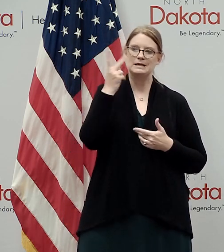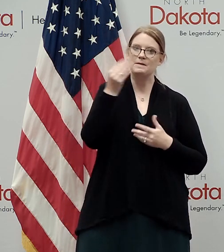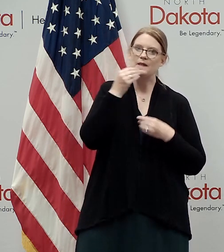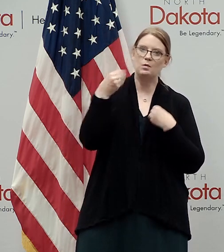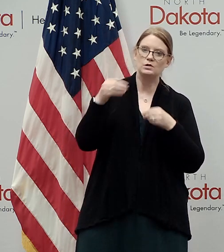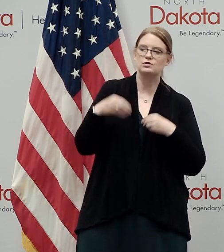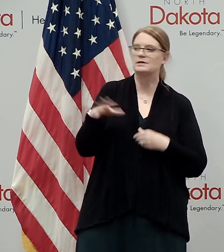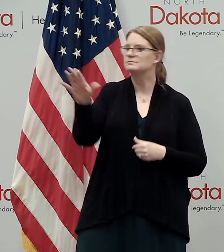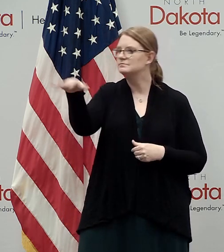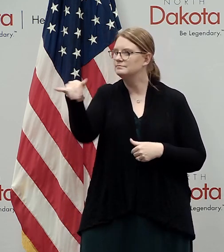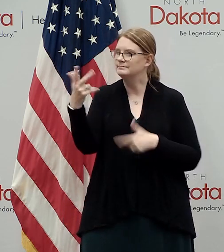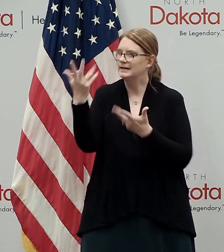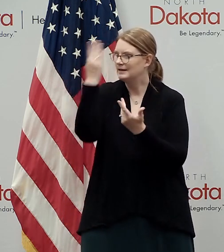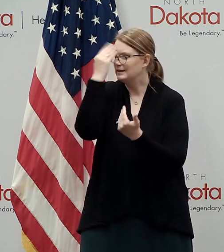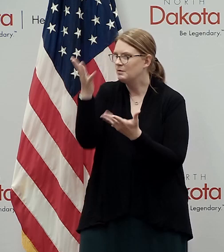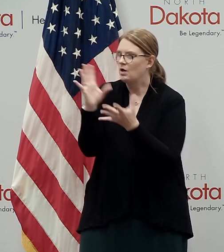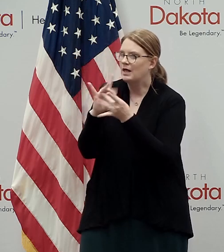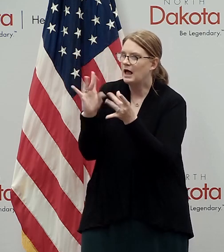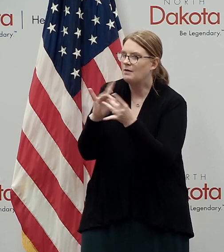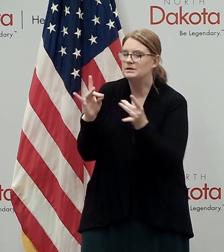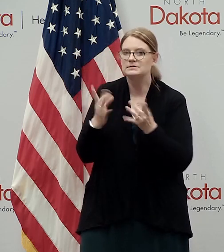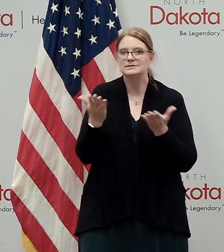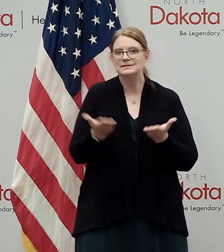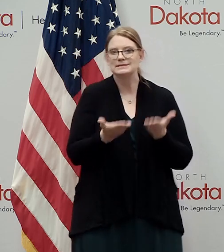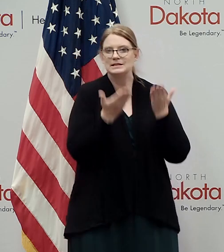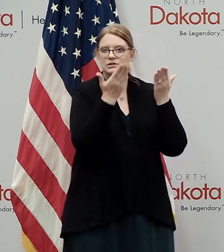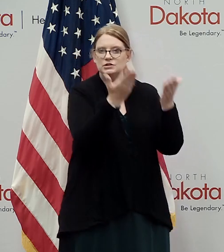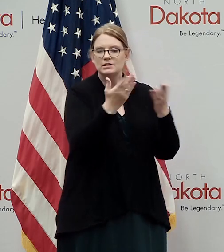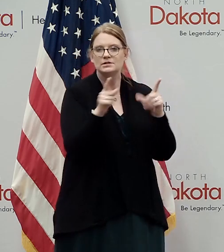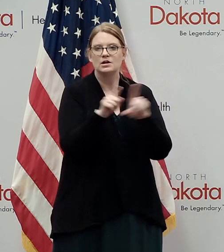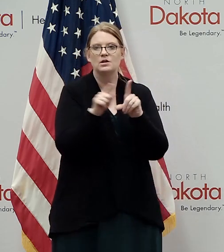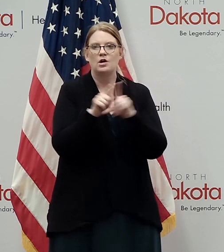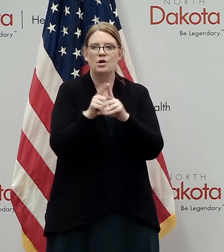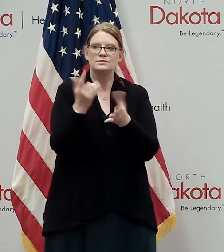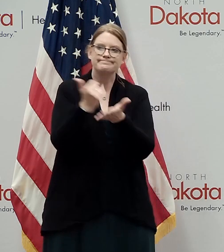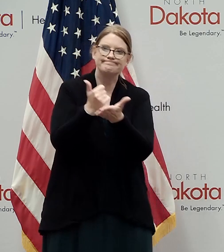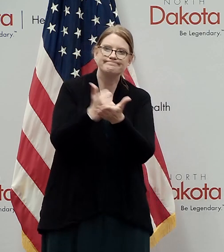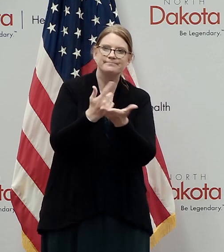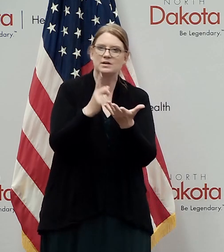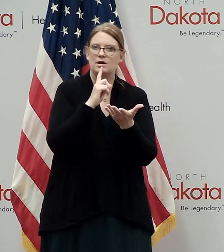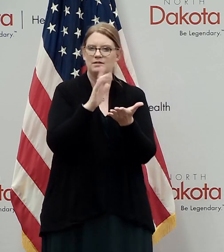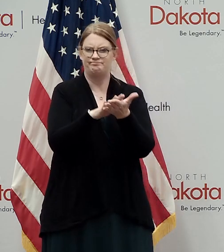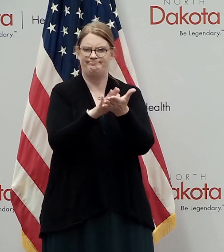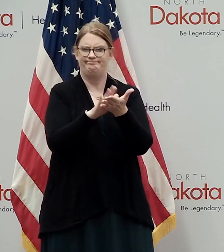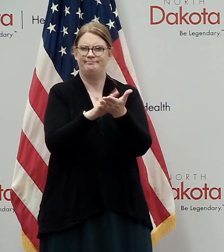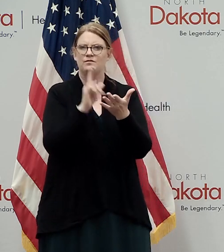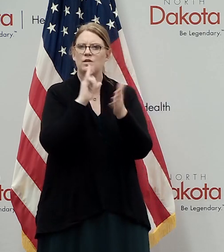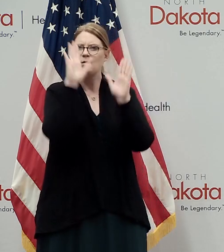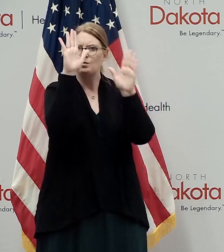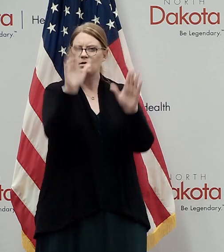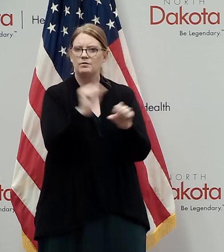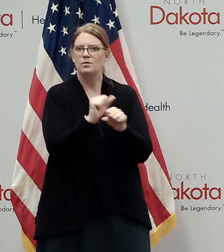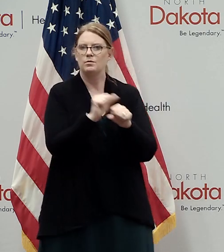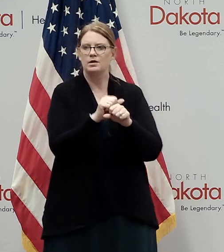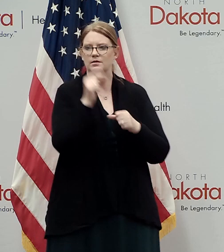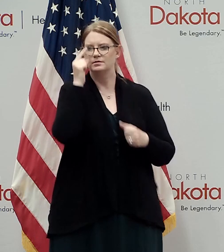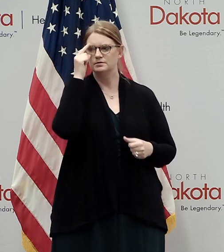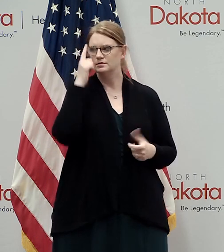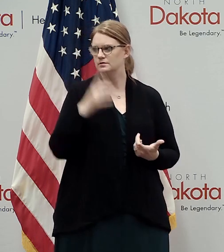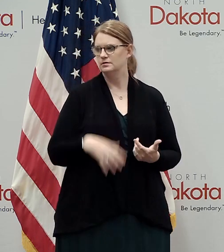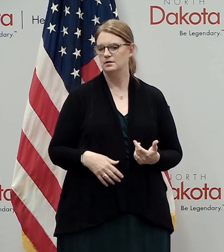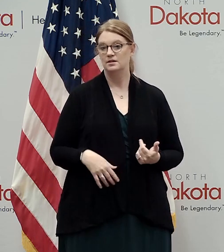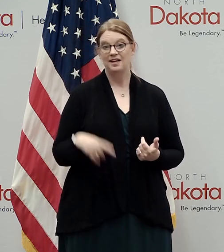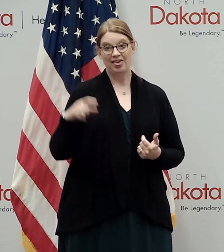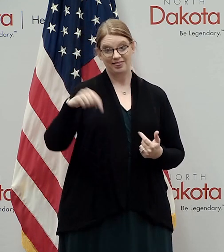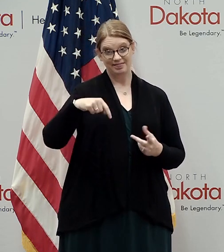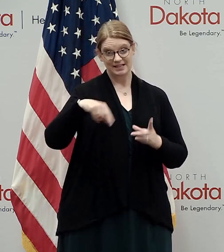to share their comments, their suggestions, and their commendations for the great work we've done. We are in